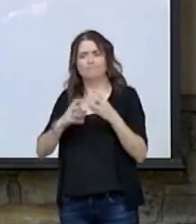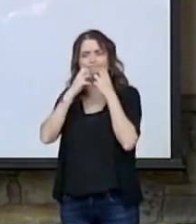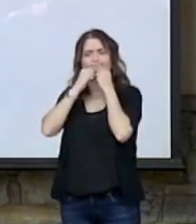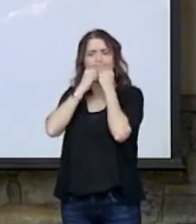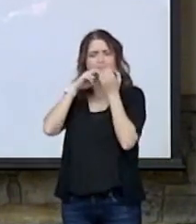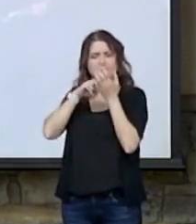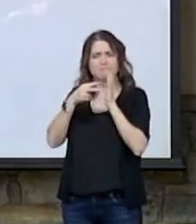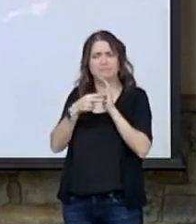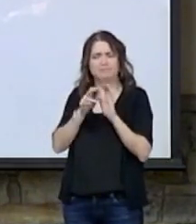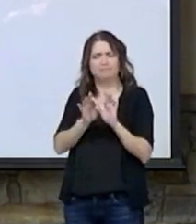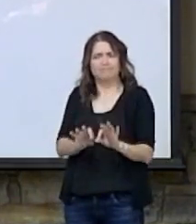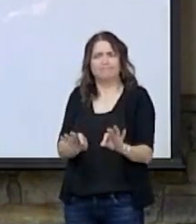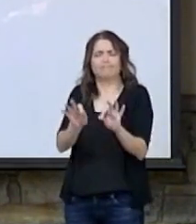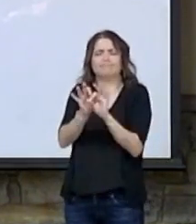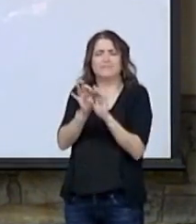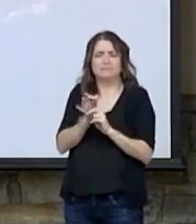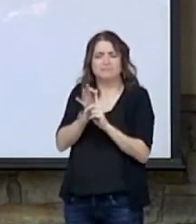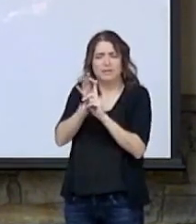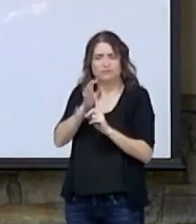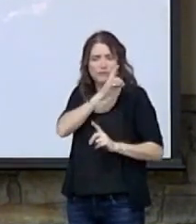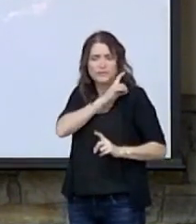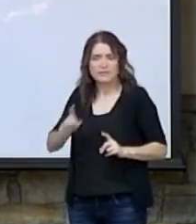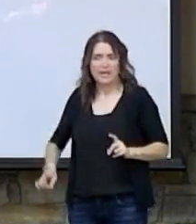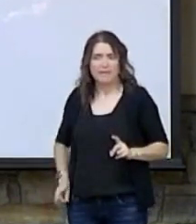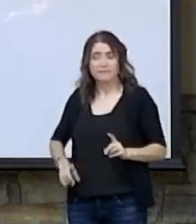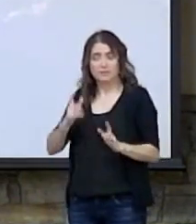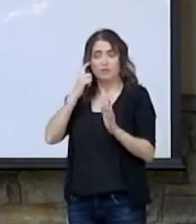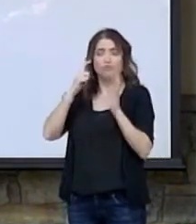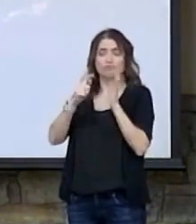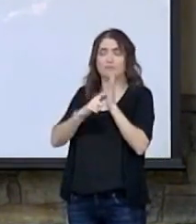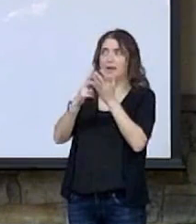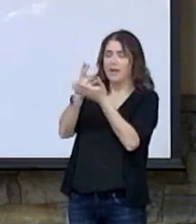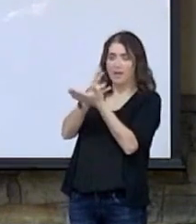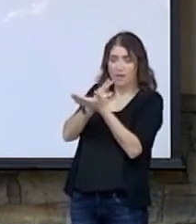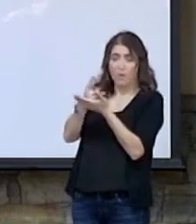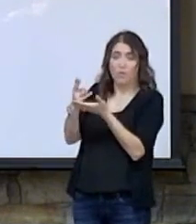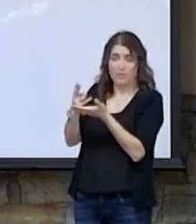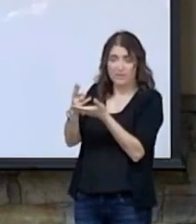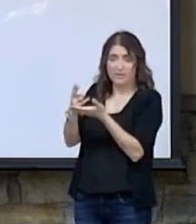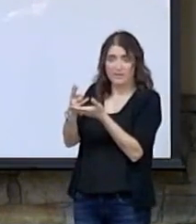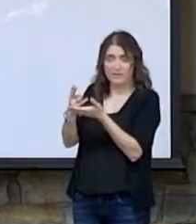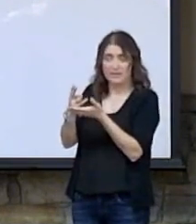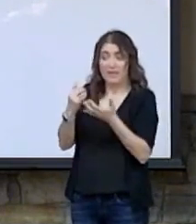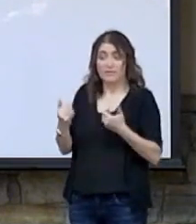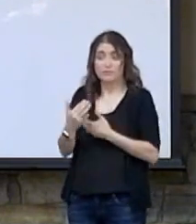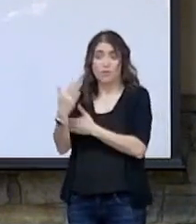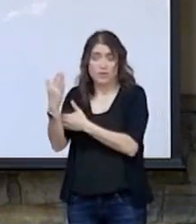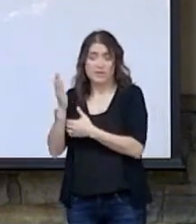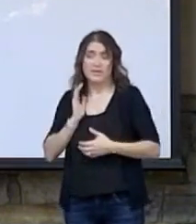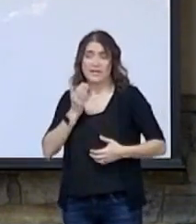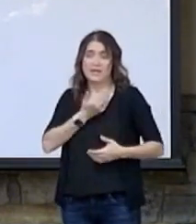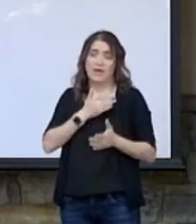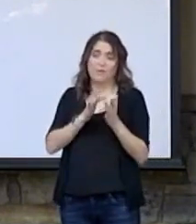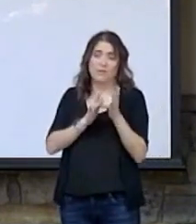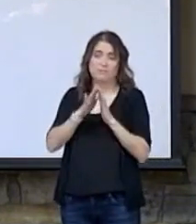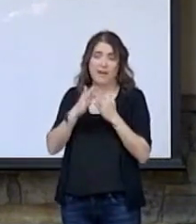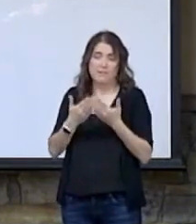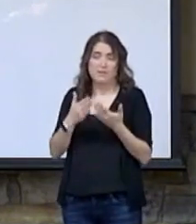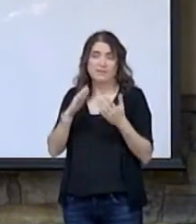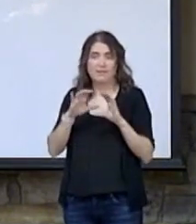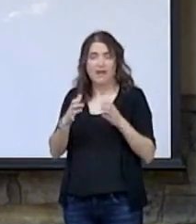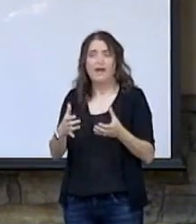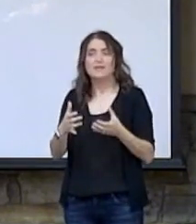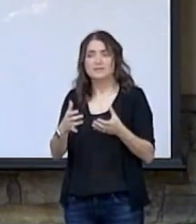something special. He recognized it as holy. This morning in our adult Bible class, Warren led a